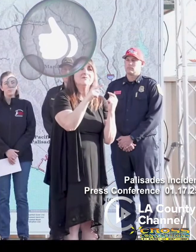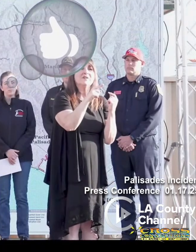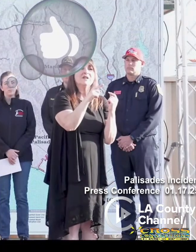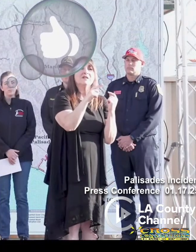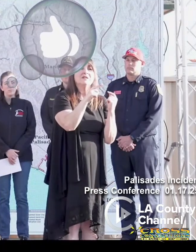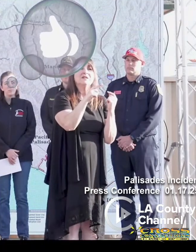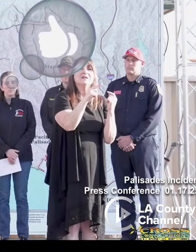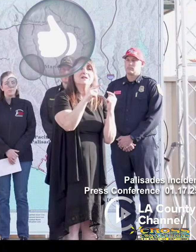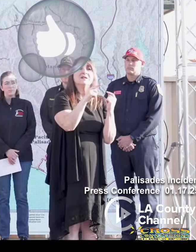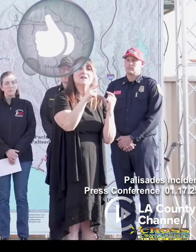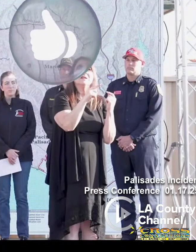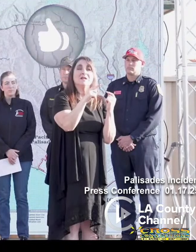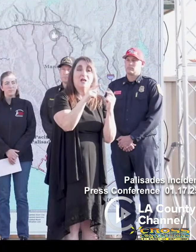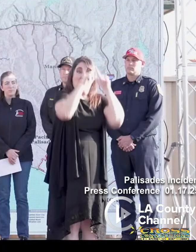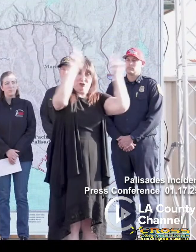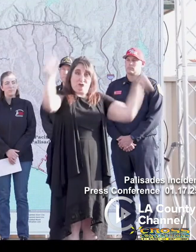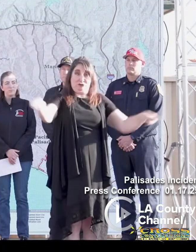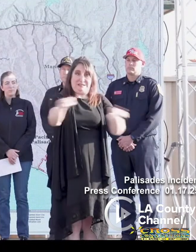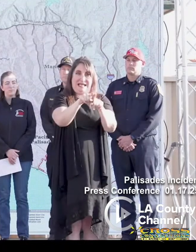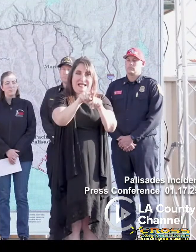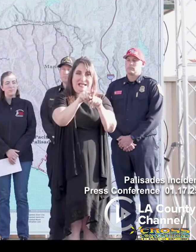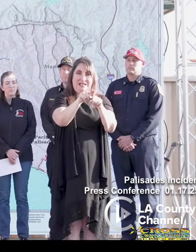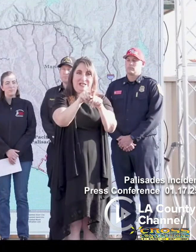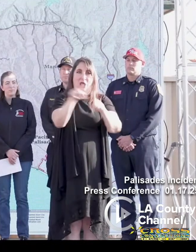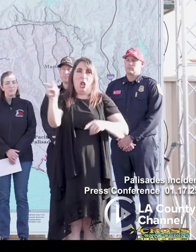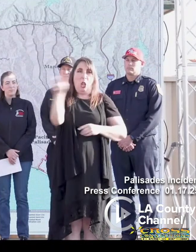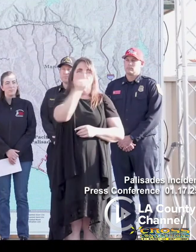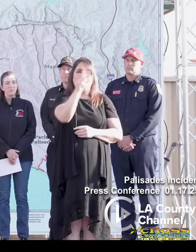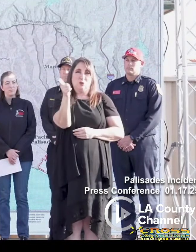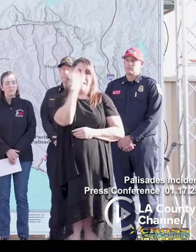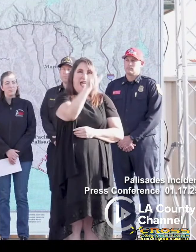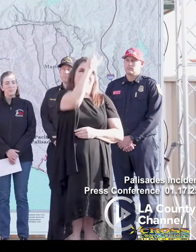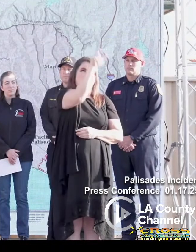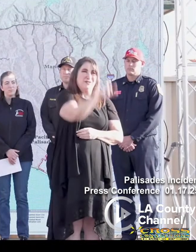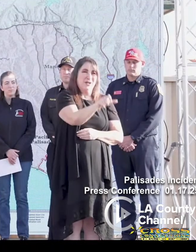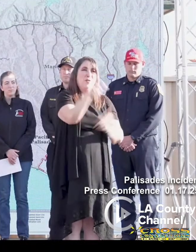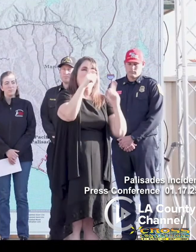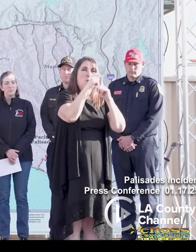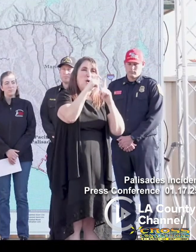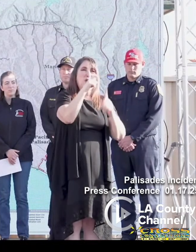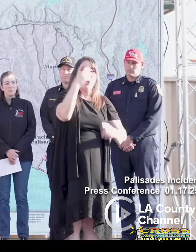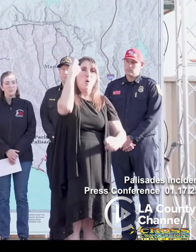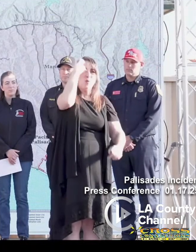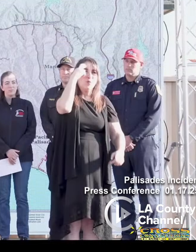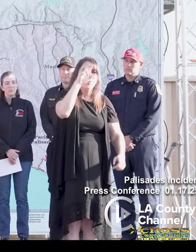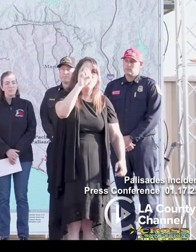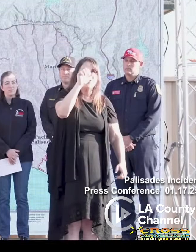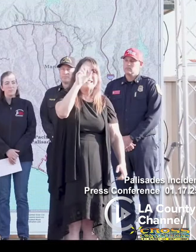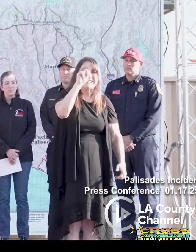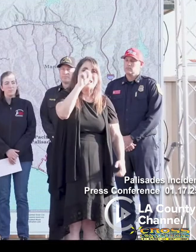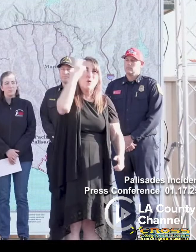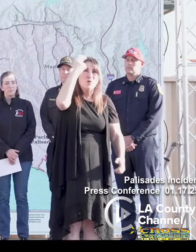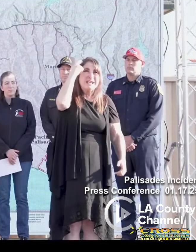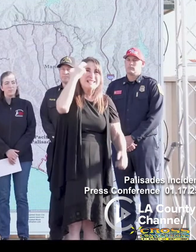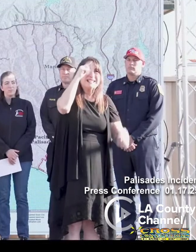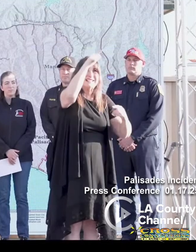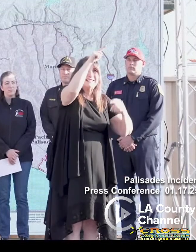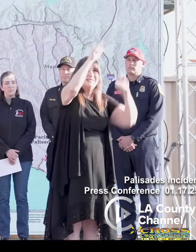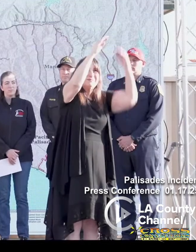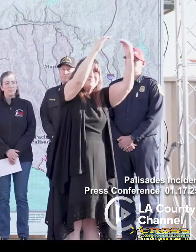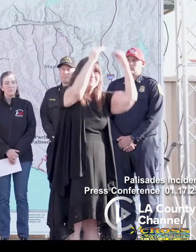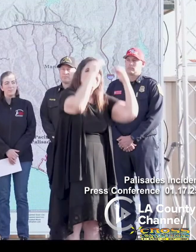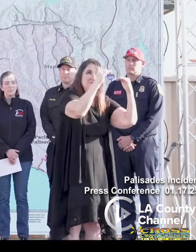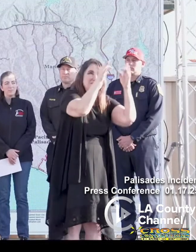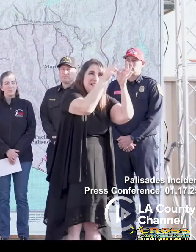left-hand side of the screen, you look for the word reason, and you read the next sentence. So in this